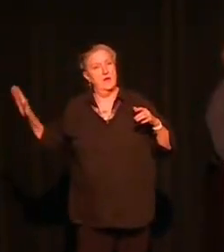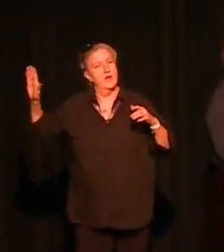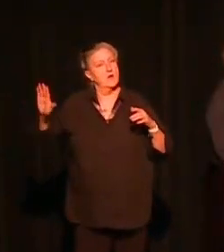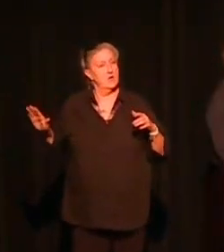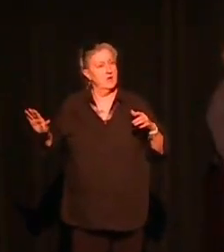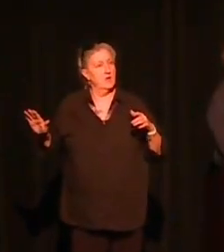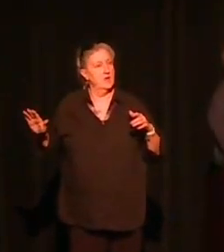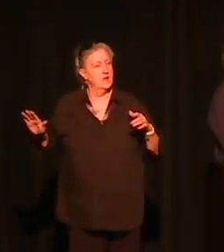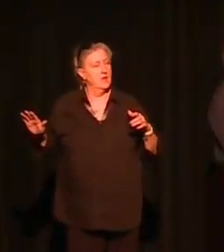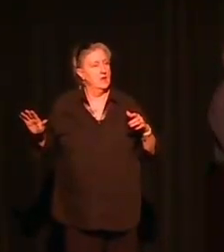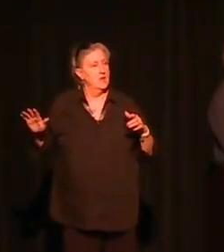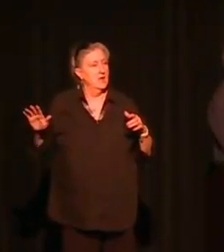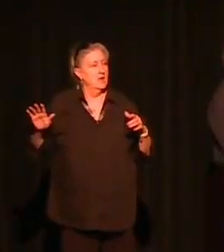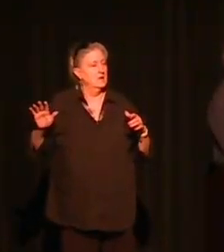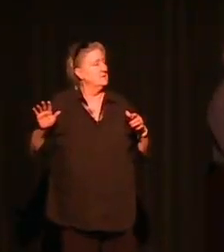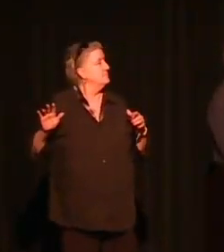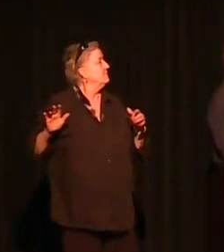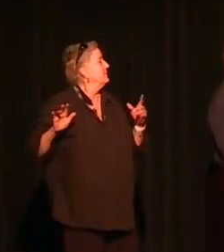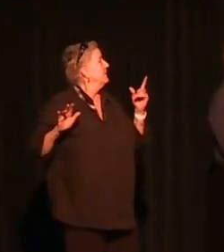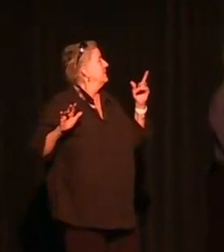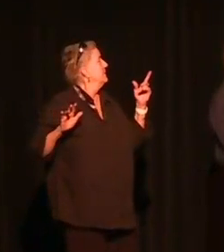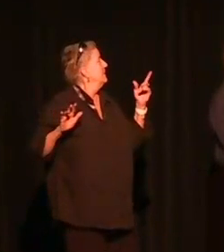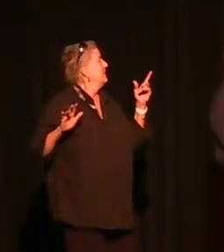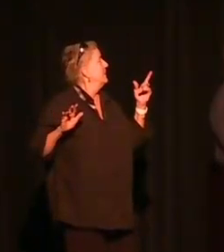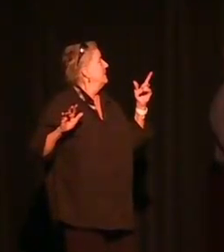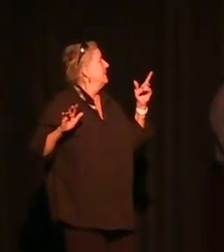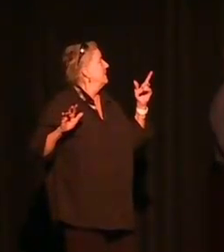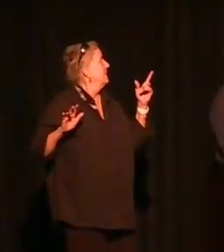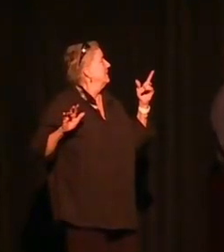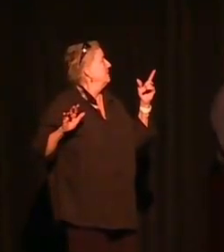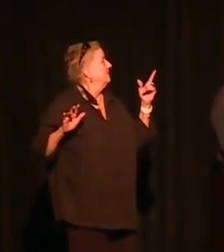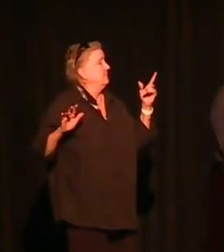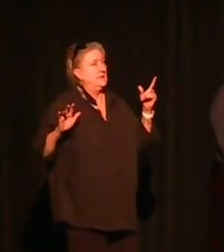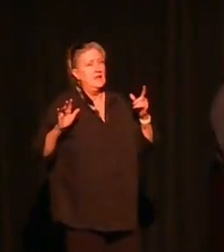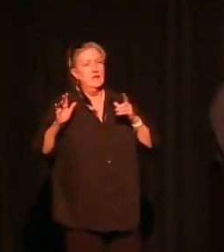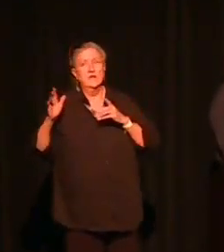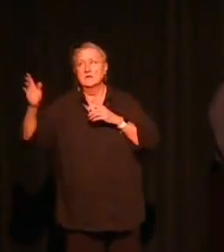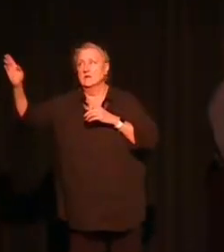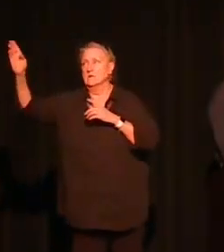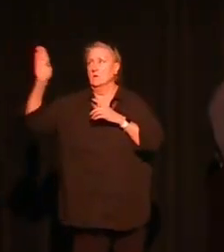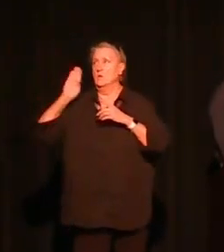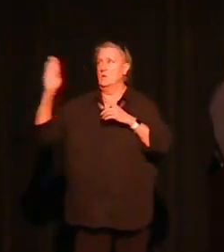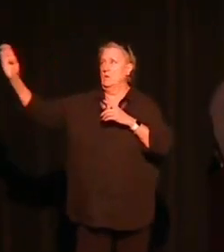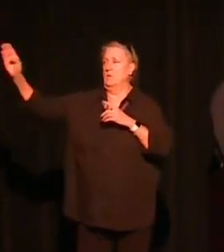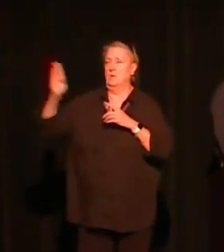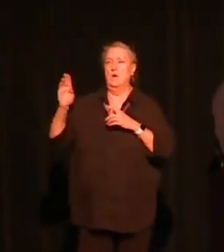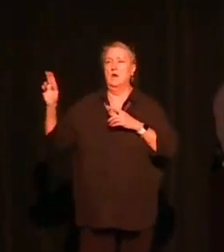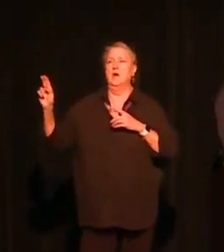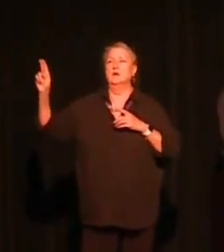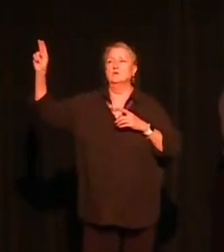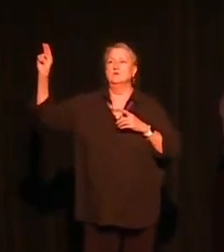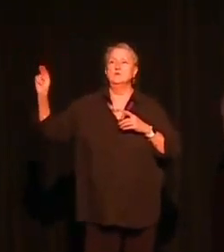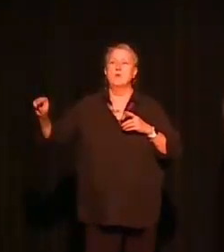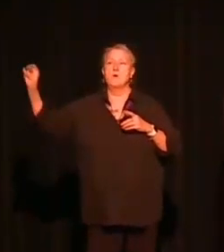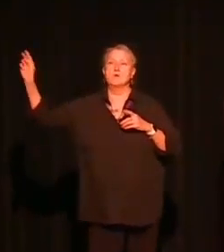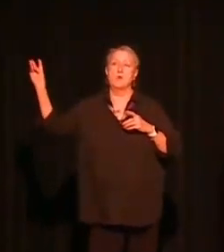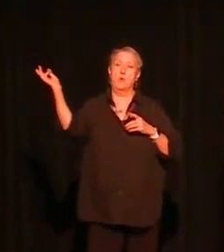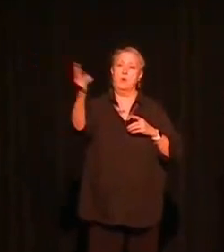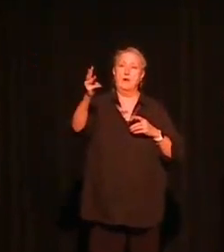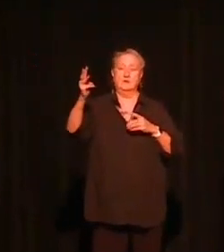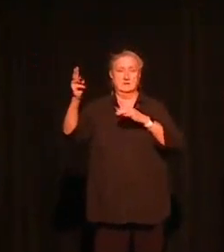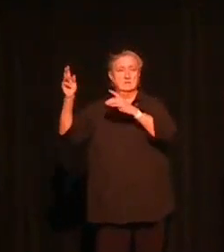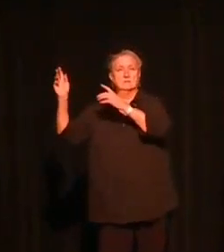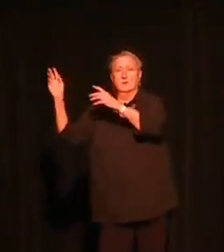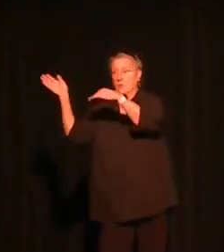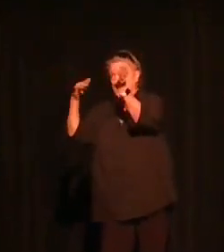this area here, it's direct line with the northwest winds coming in here, where you may have been clear over